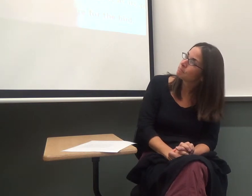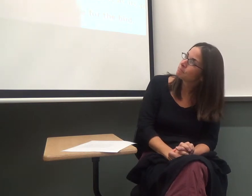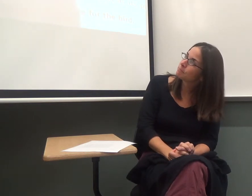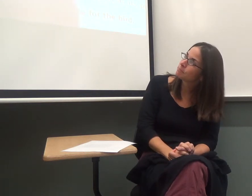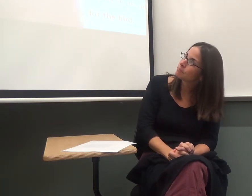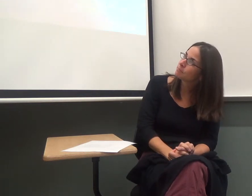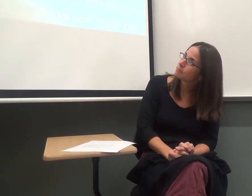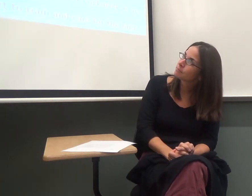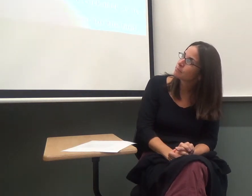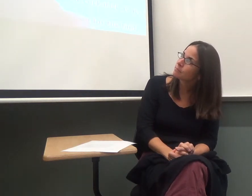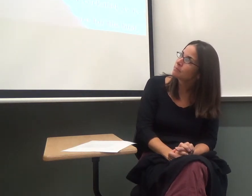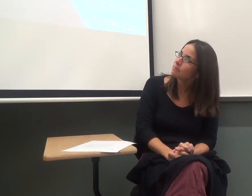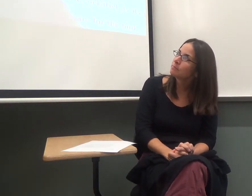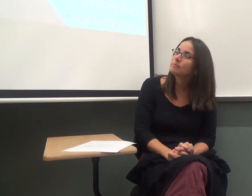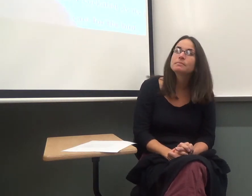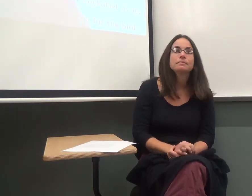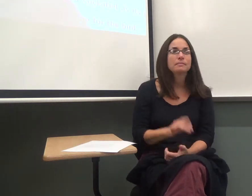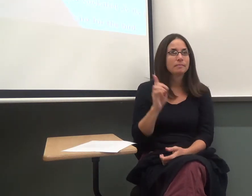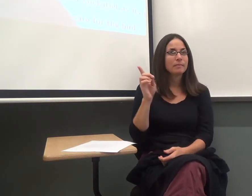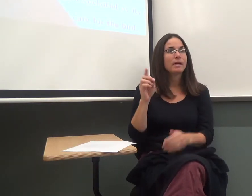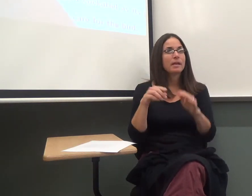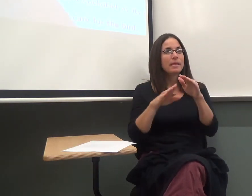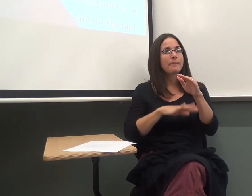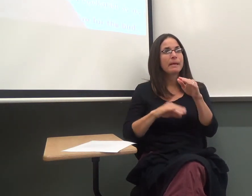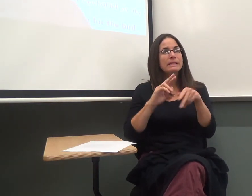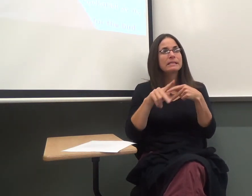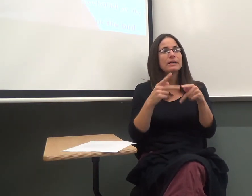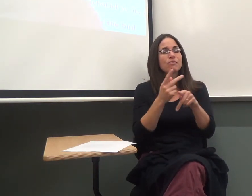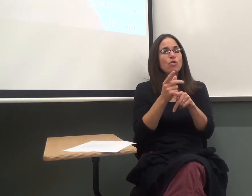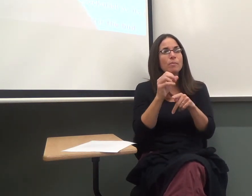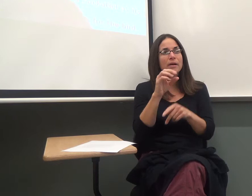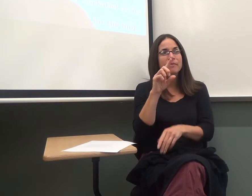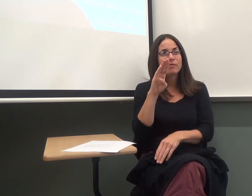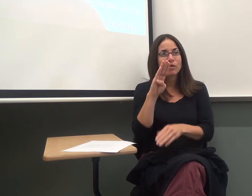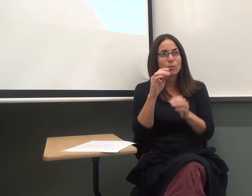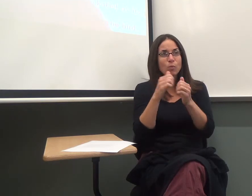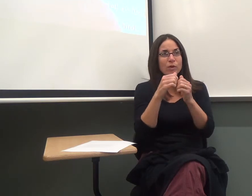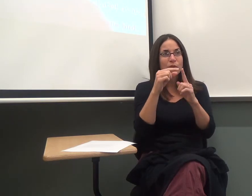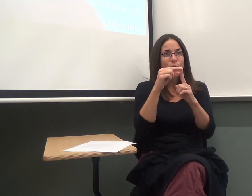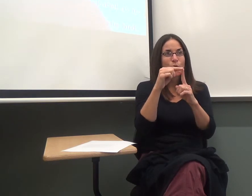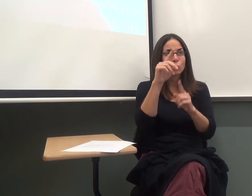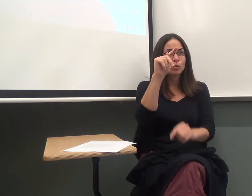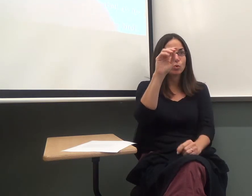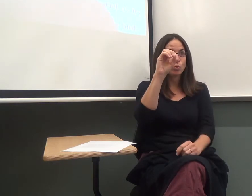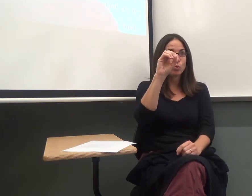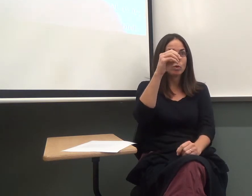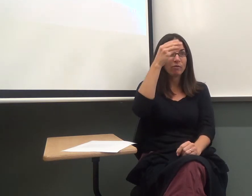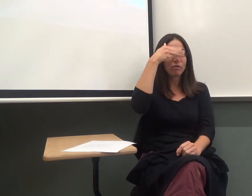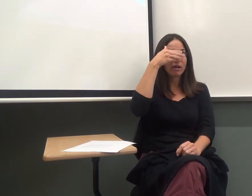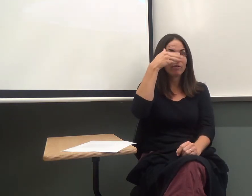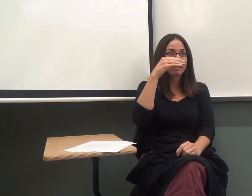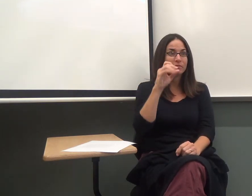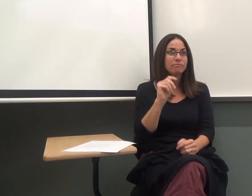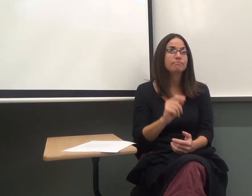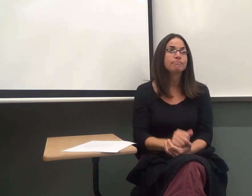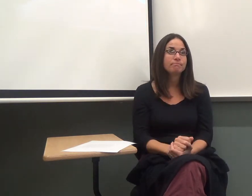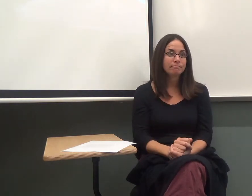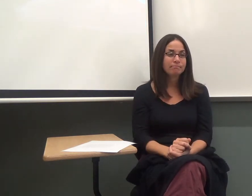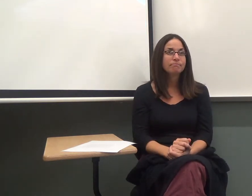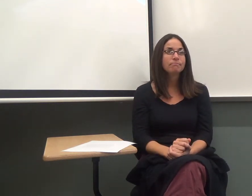The basic form of a verb with the word to in front of it. Be.